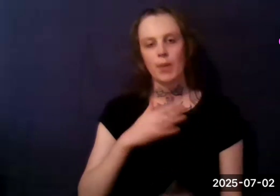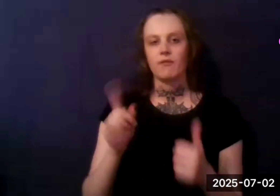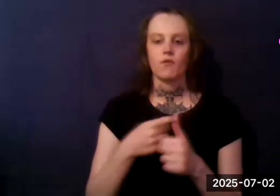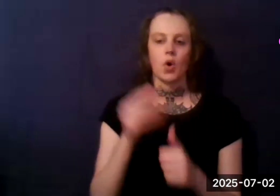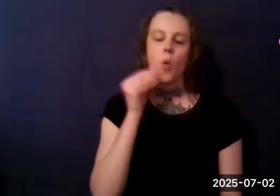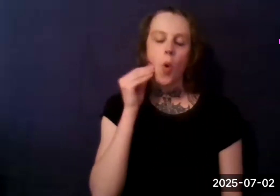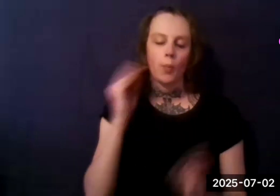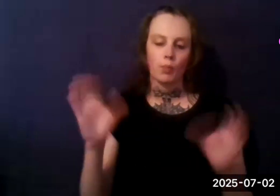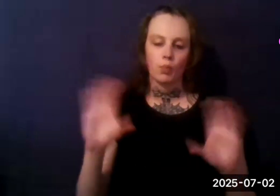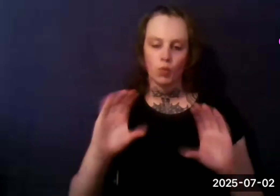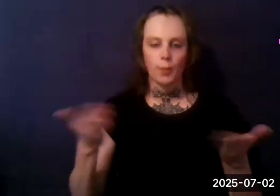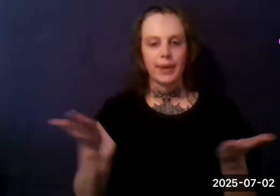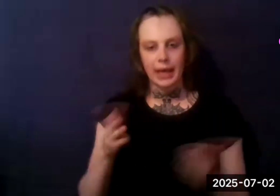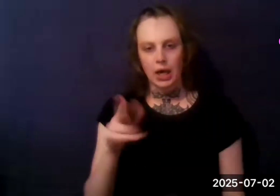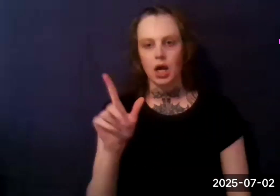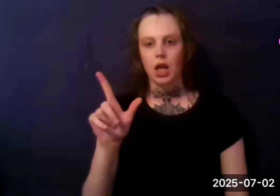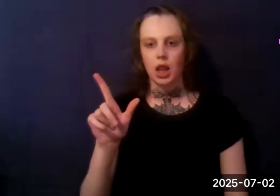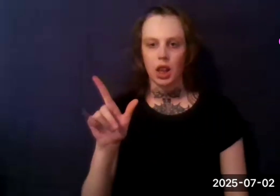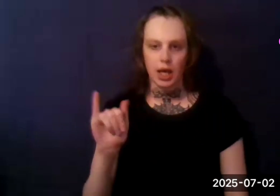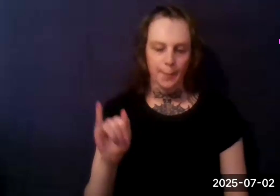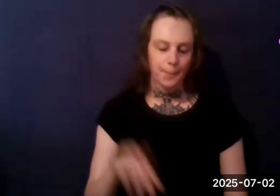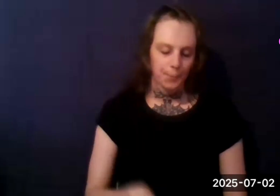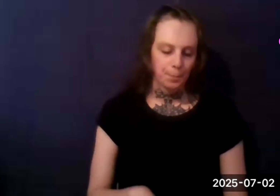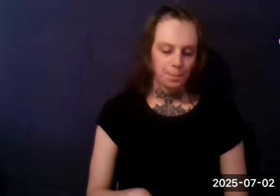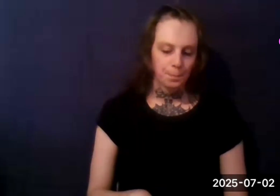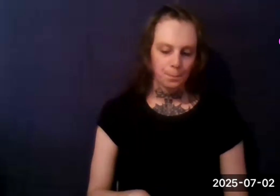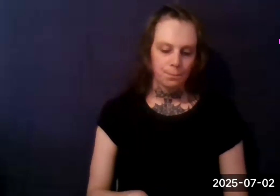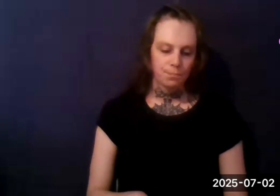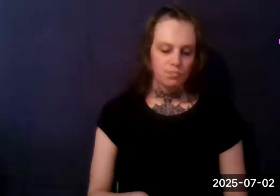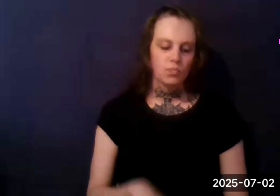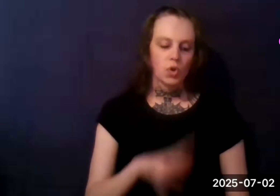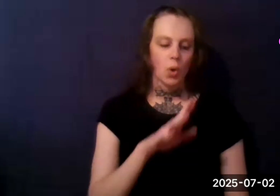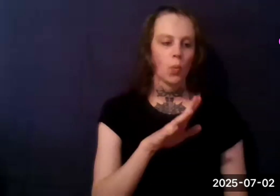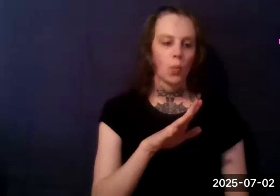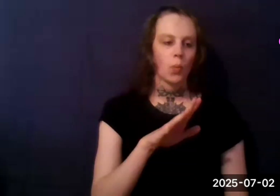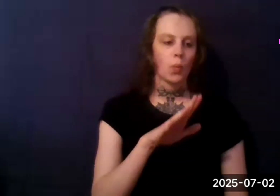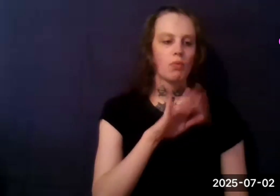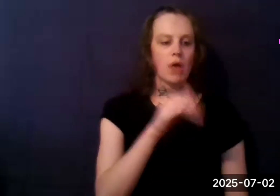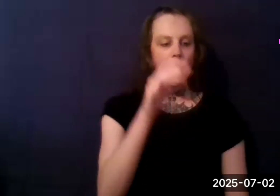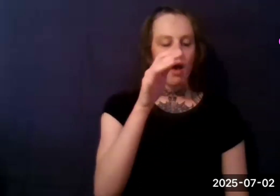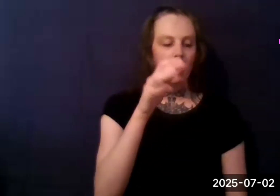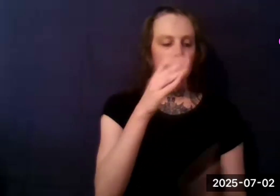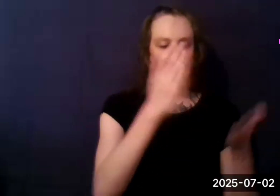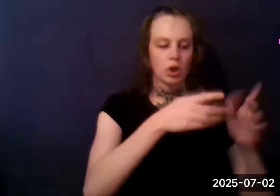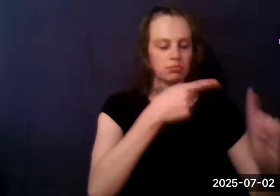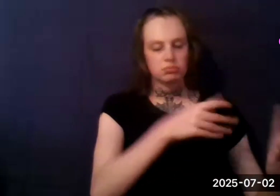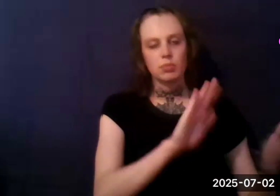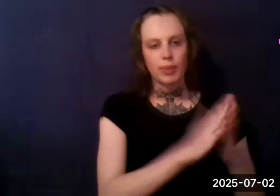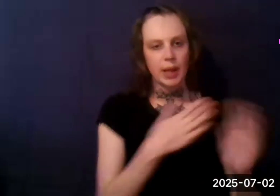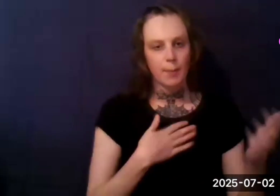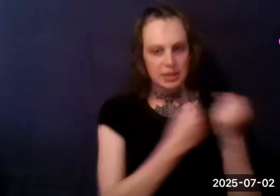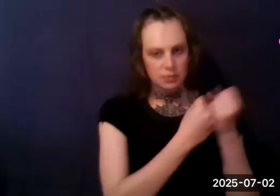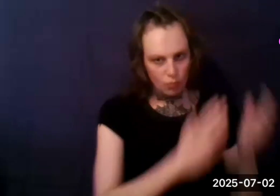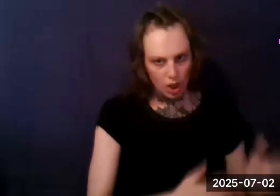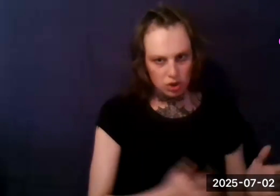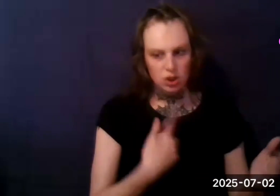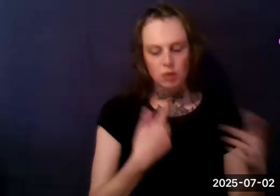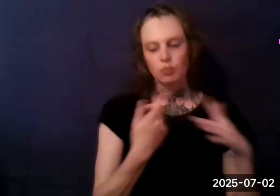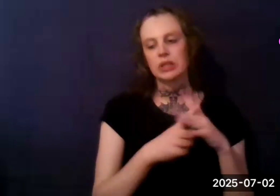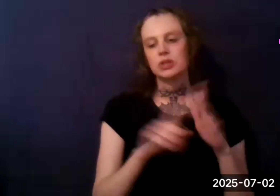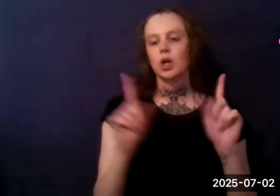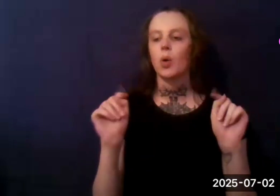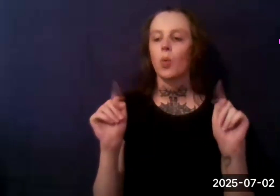and introduced me to like LICYPAA. And I started going to conferences. I started getting commitments. That's when on Long Island we had just